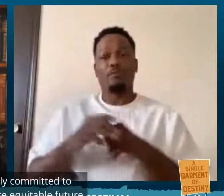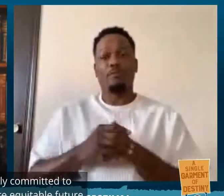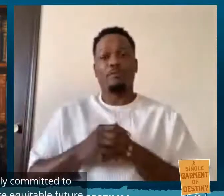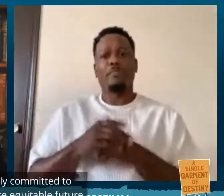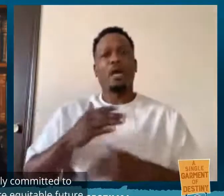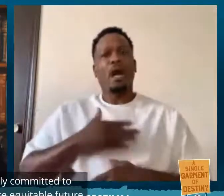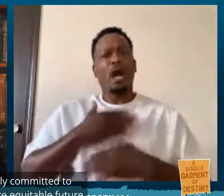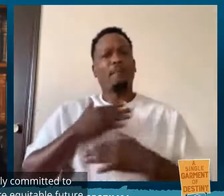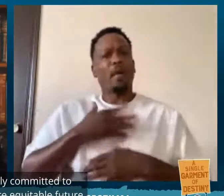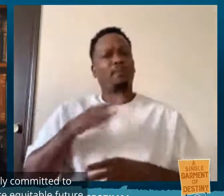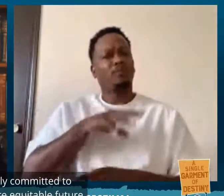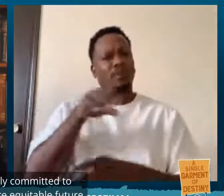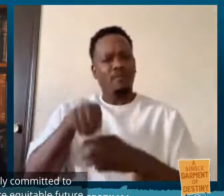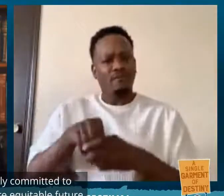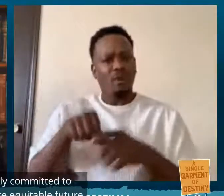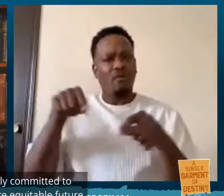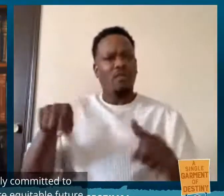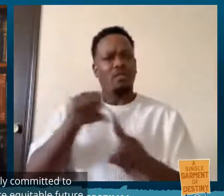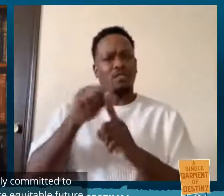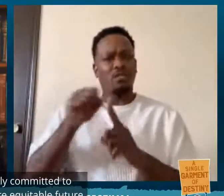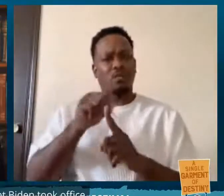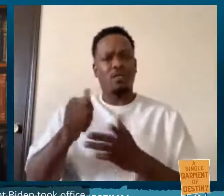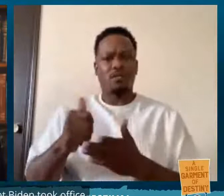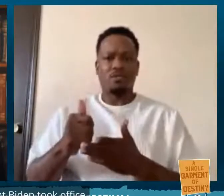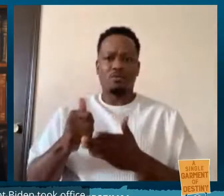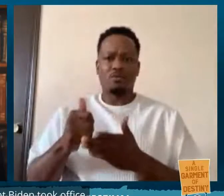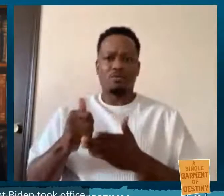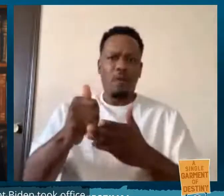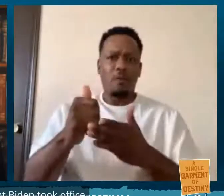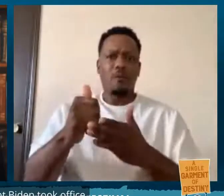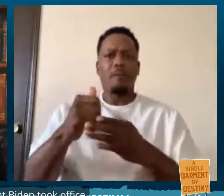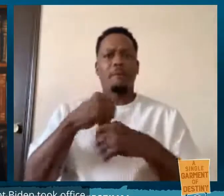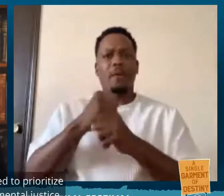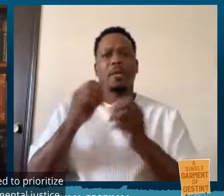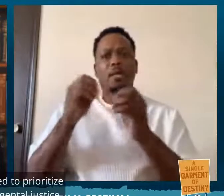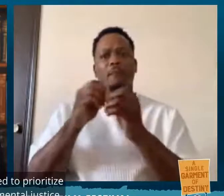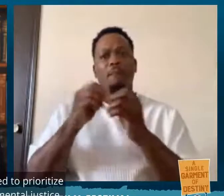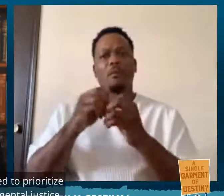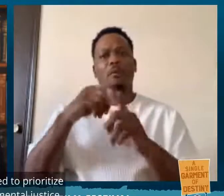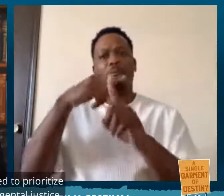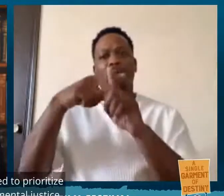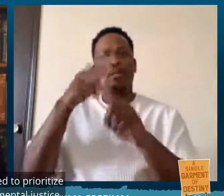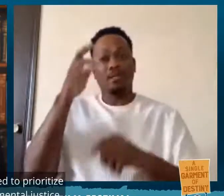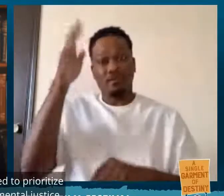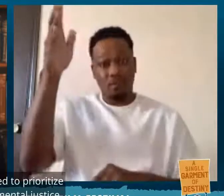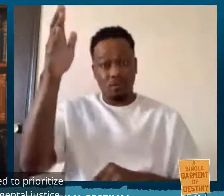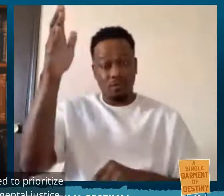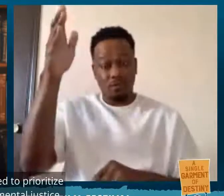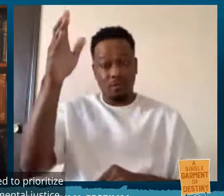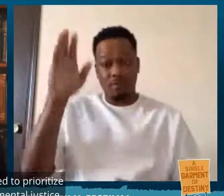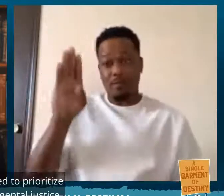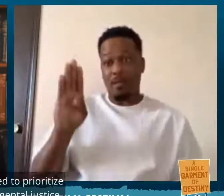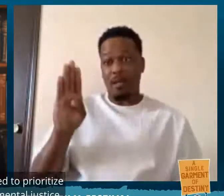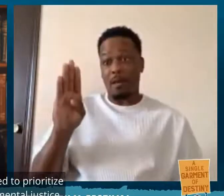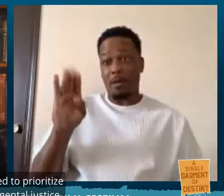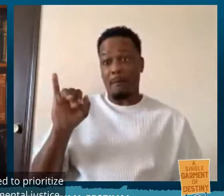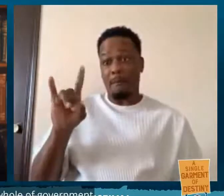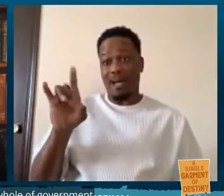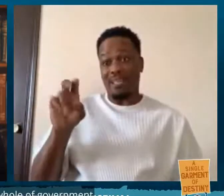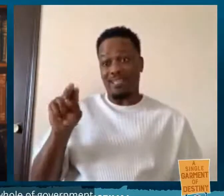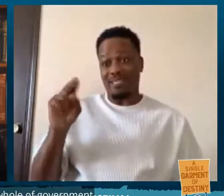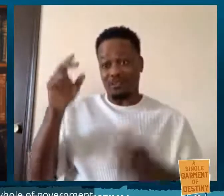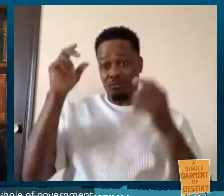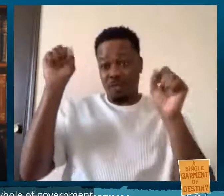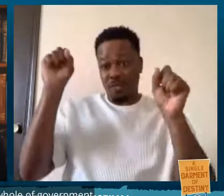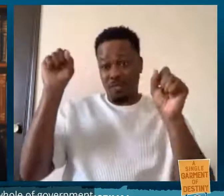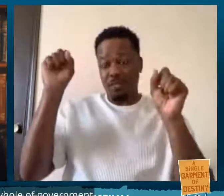to creating a more equitable future. When President Biden took office, he pledged to prioritize environmental justice and